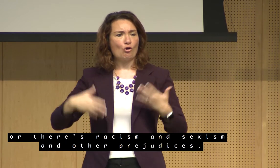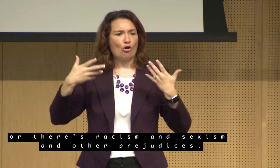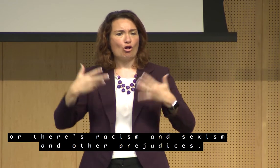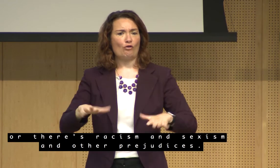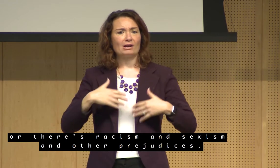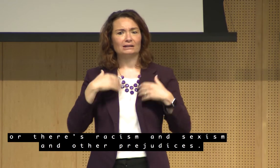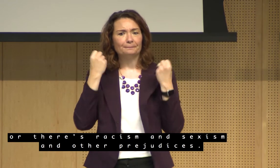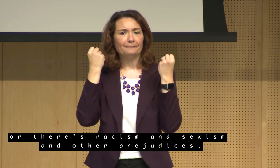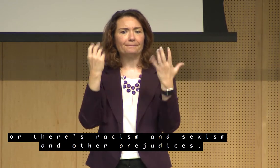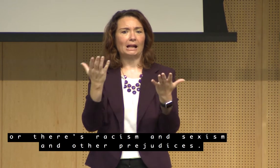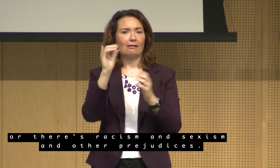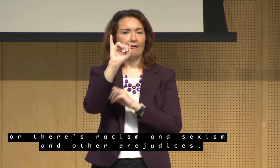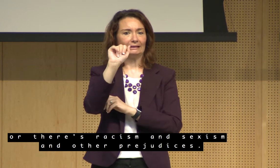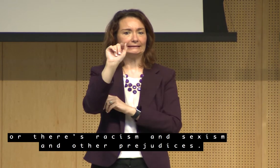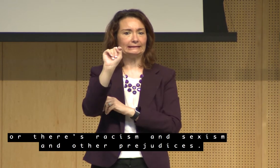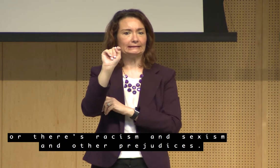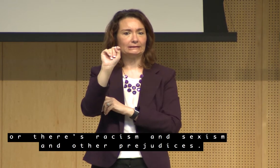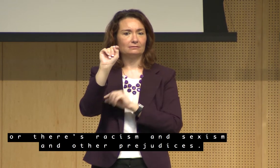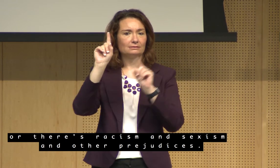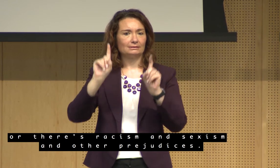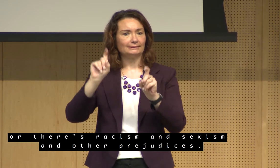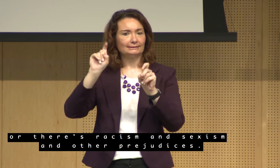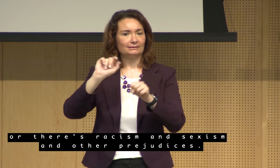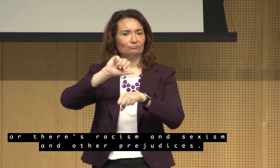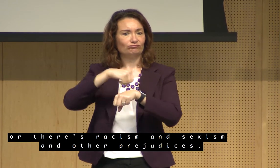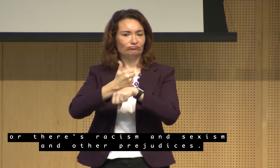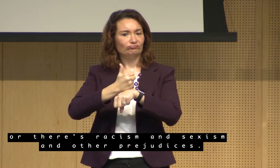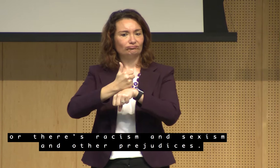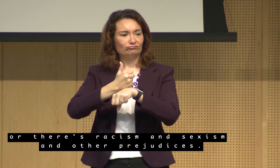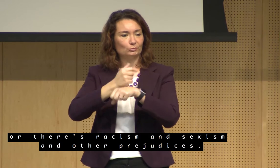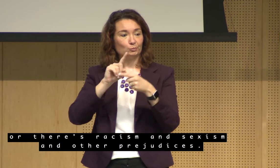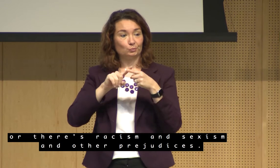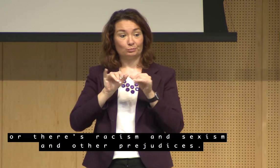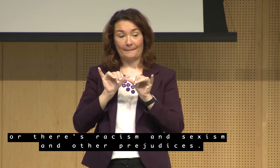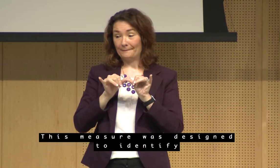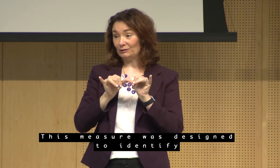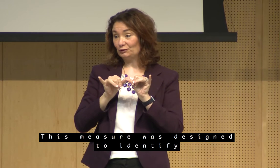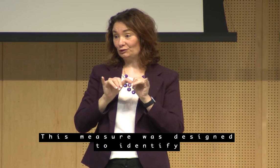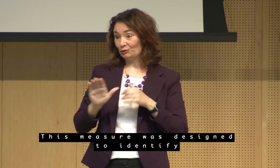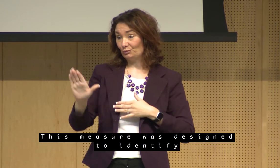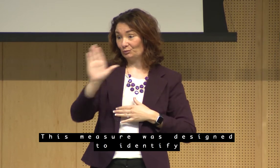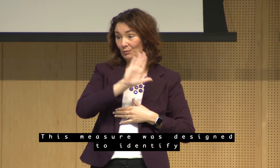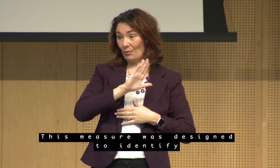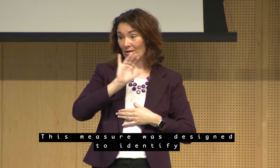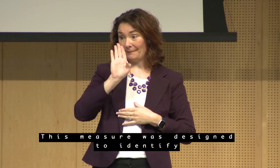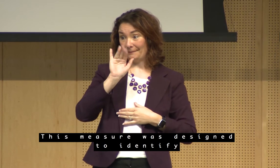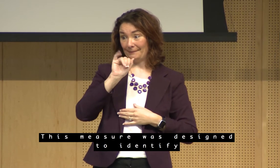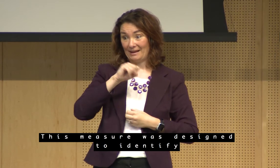or there's racism and sexism and other prejudices. This measure was designed